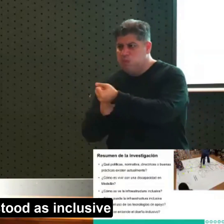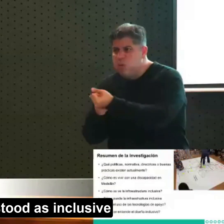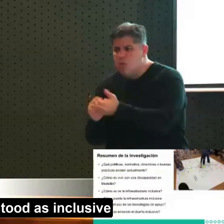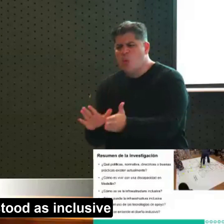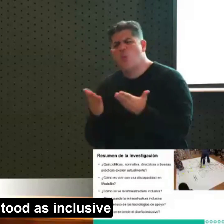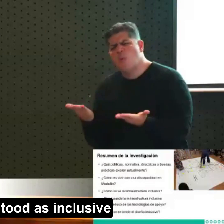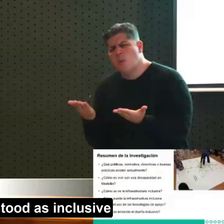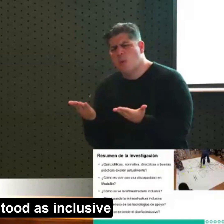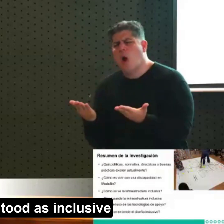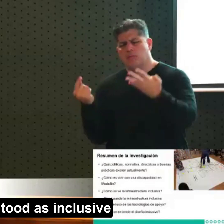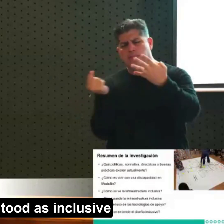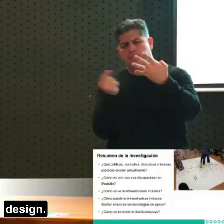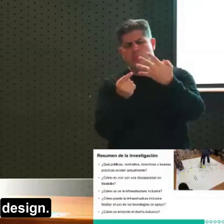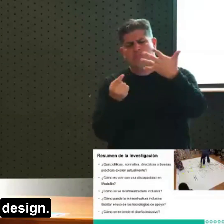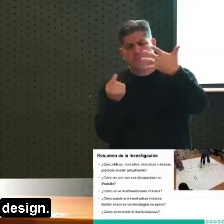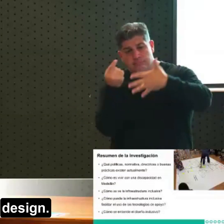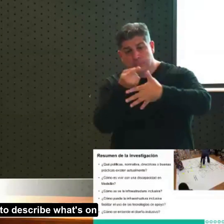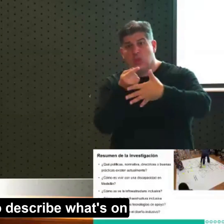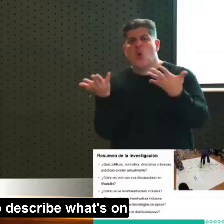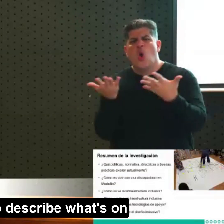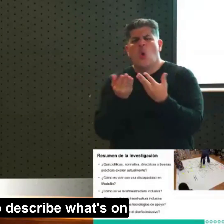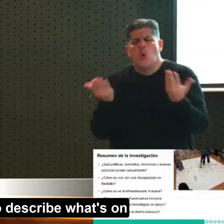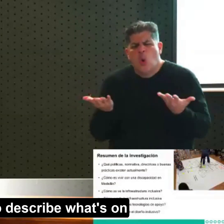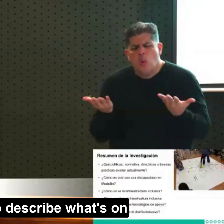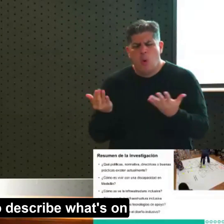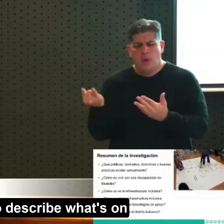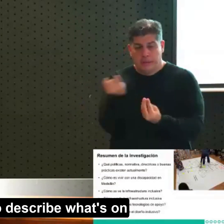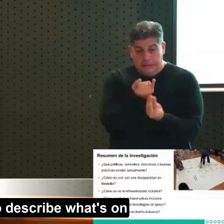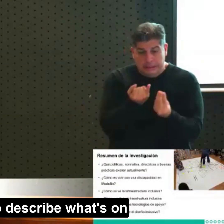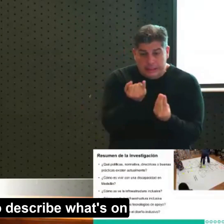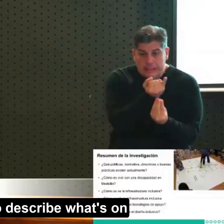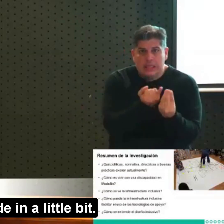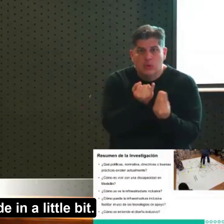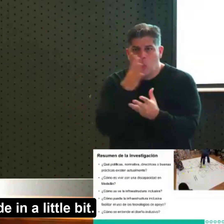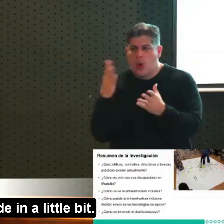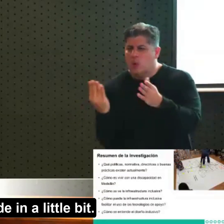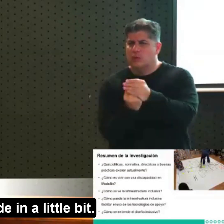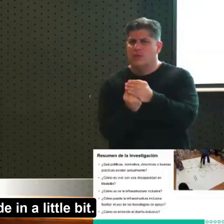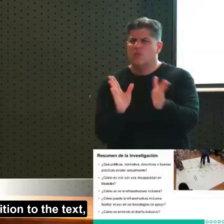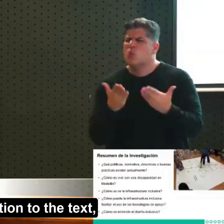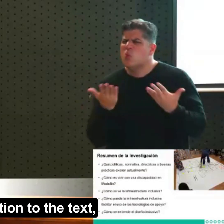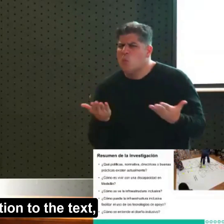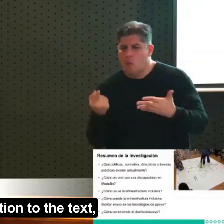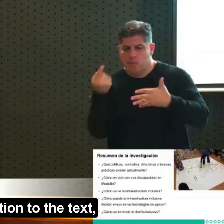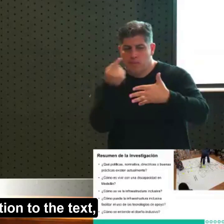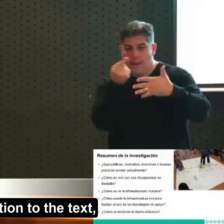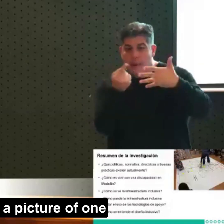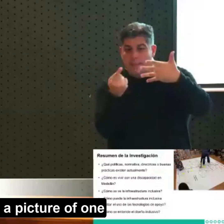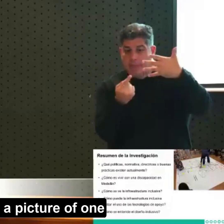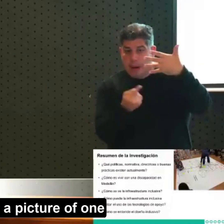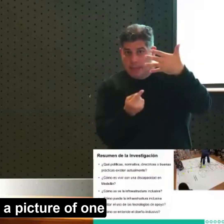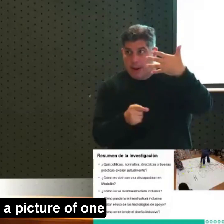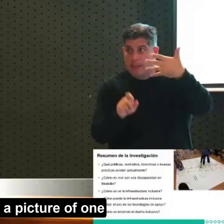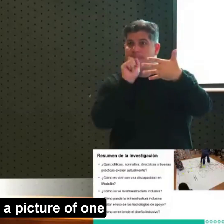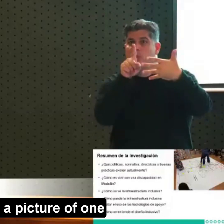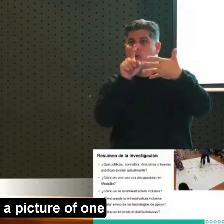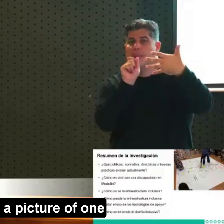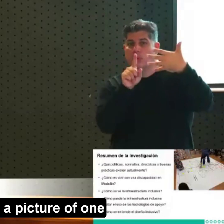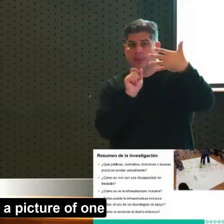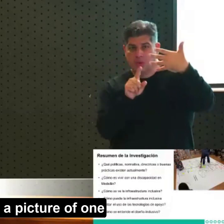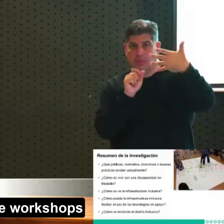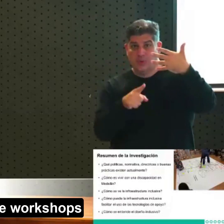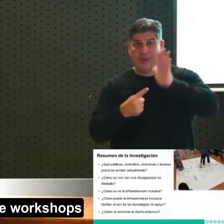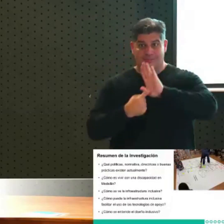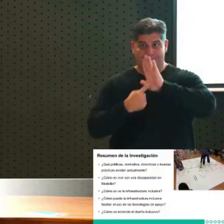what is understood as inclusive design? So I'm going to describe what's on the slide in a little bit. In addition to the text, we have a picture